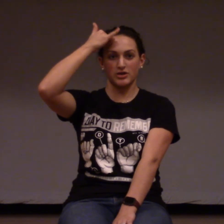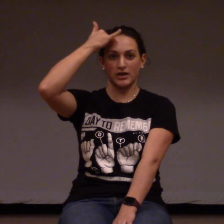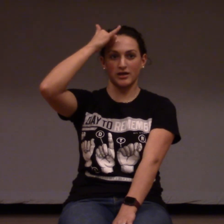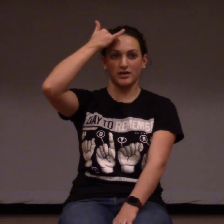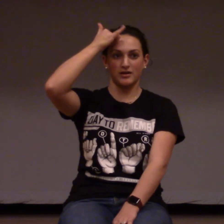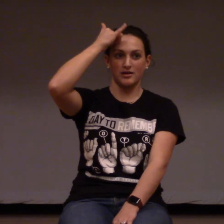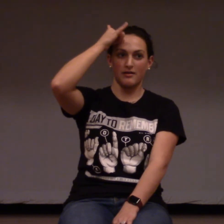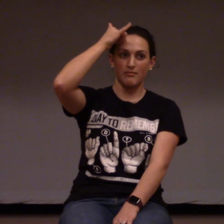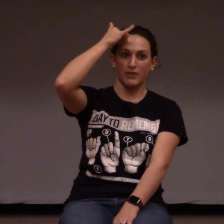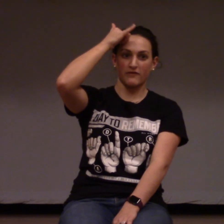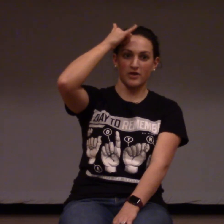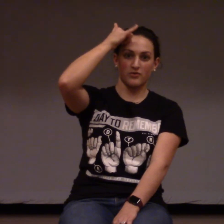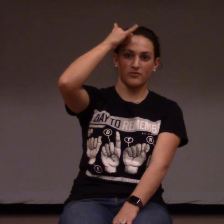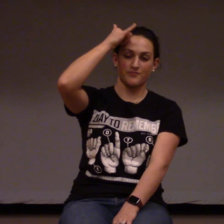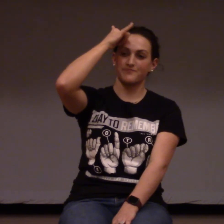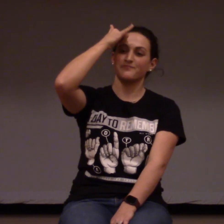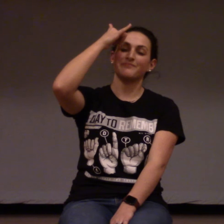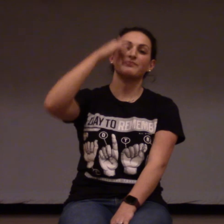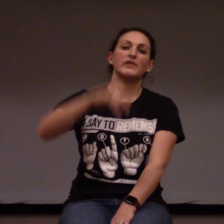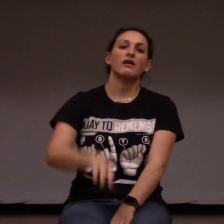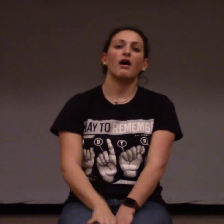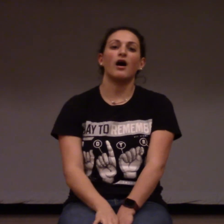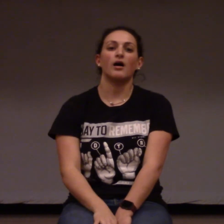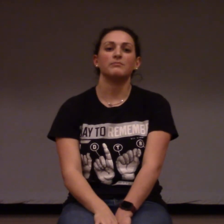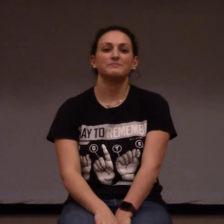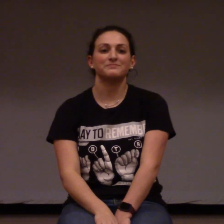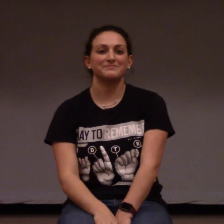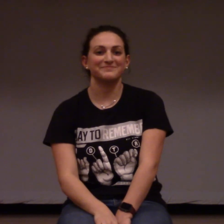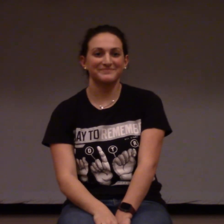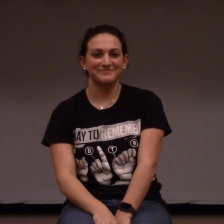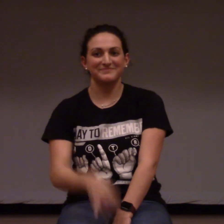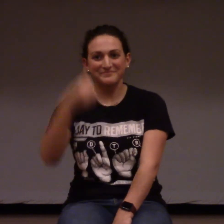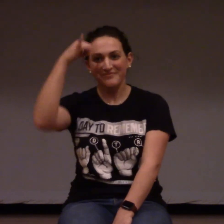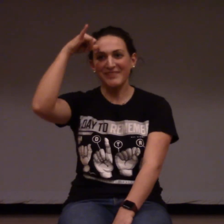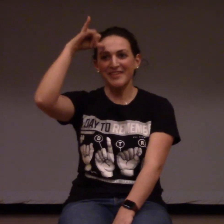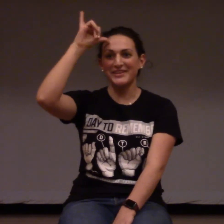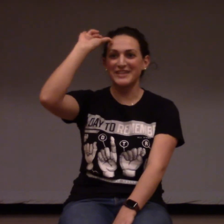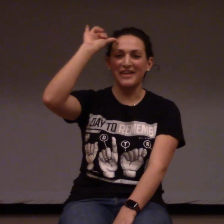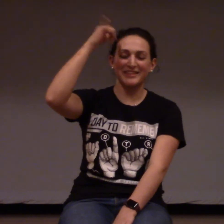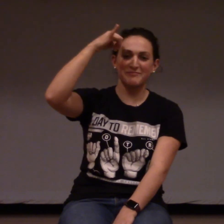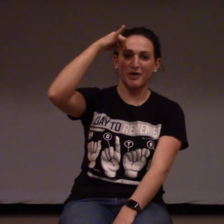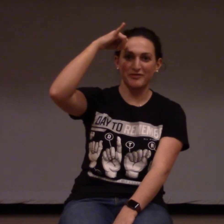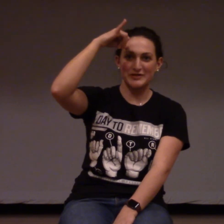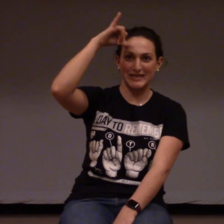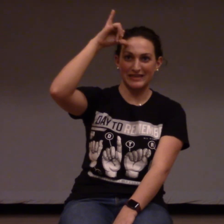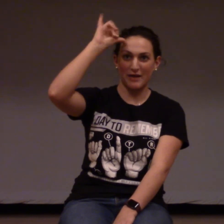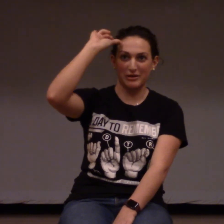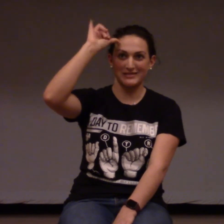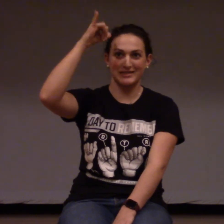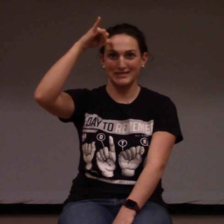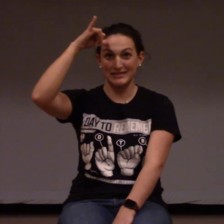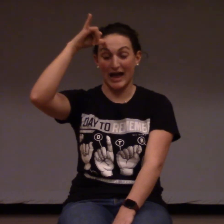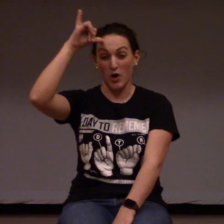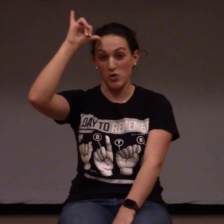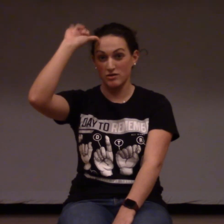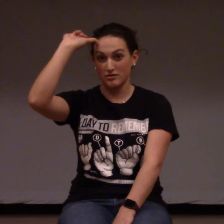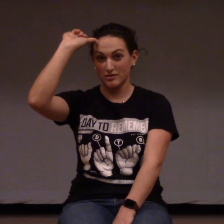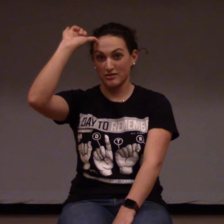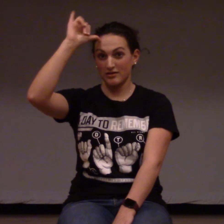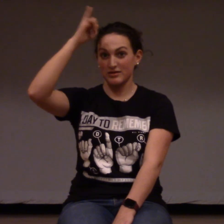it. Buffalo. What? Get that one. This, I think Buffalo's like that because this is cow. So they